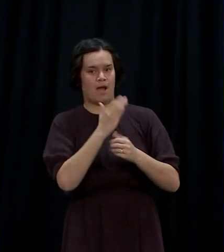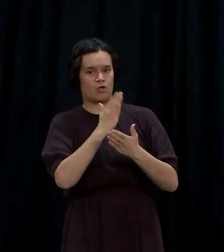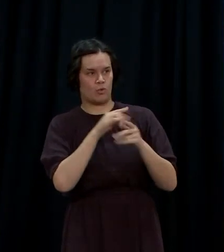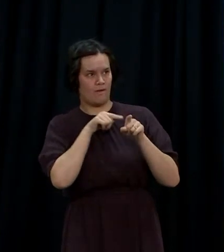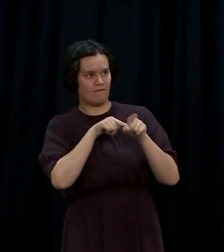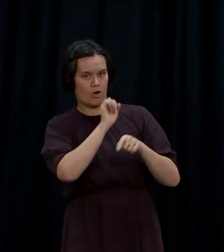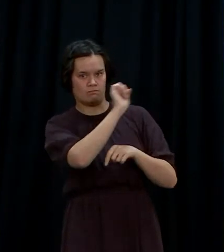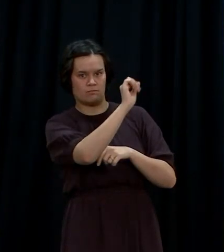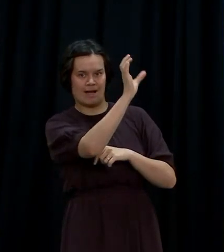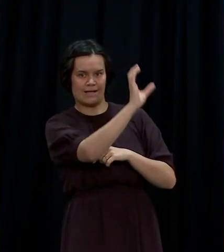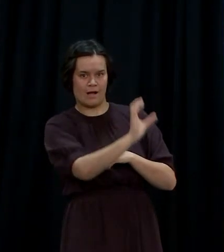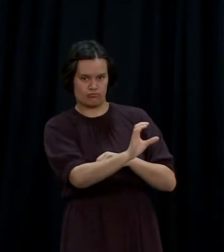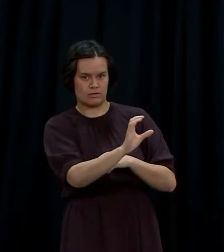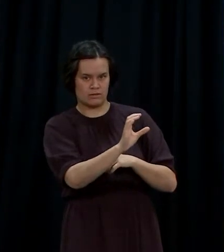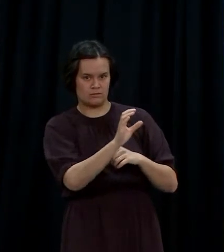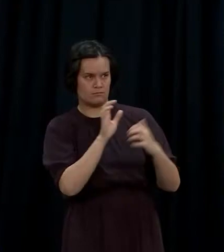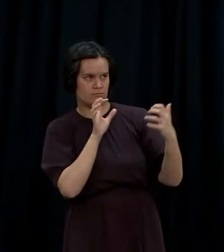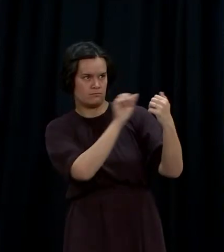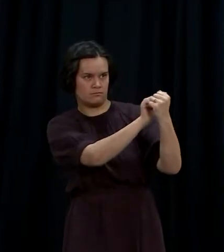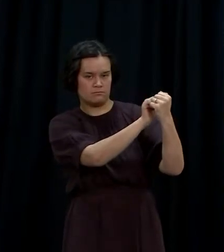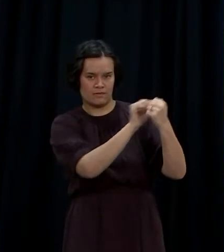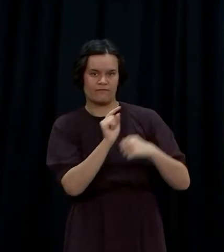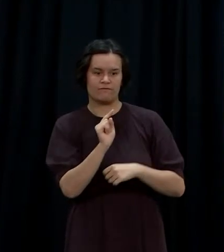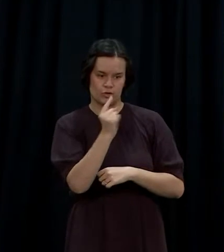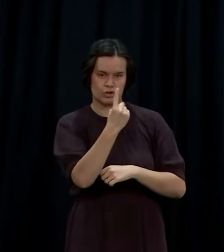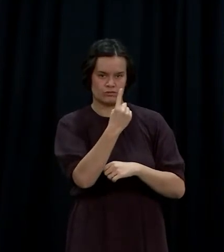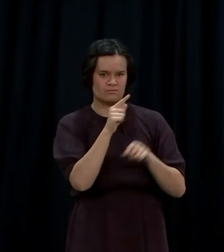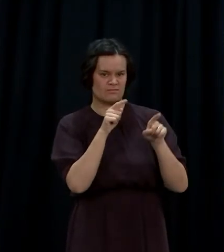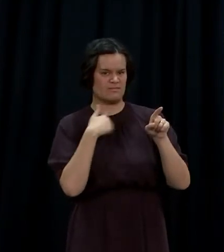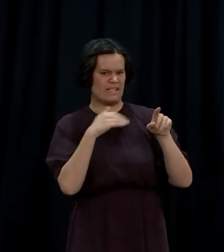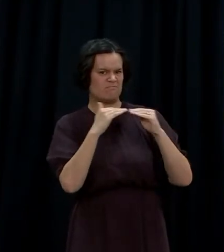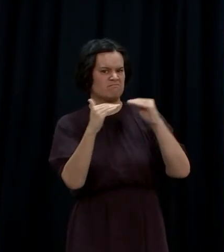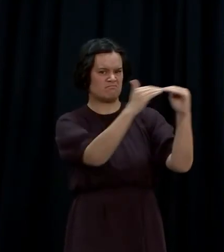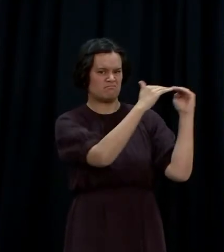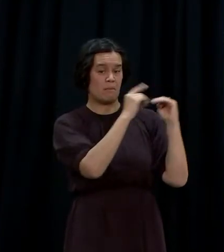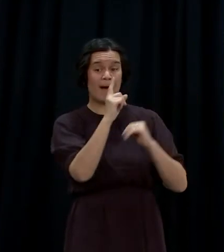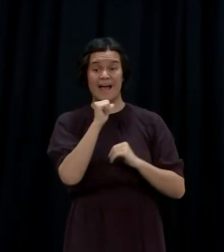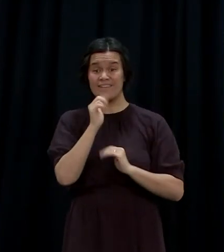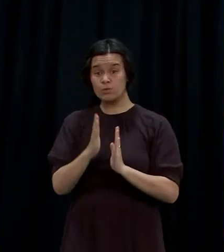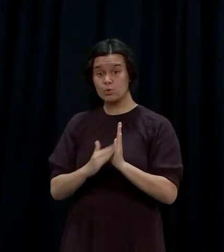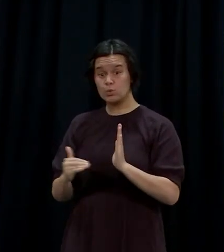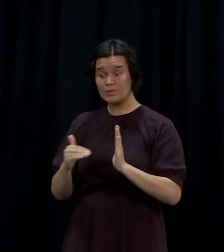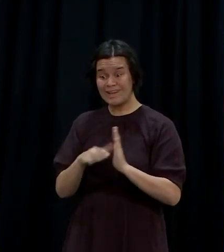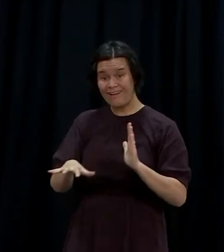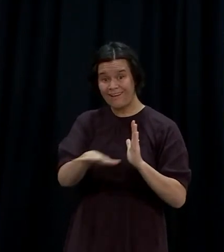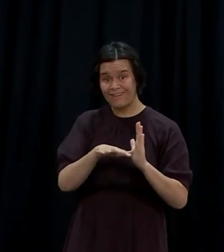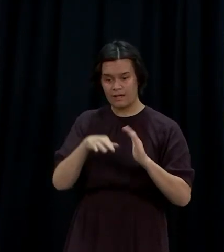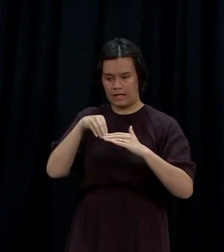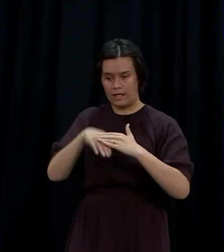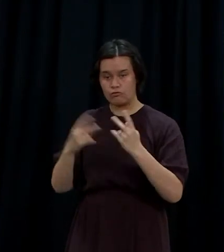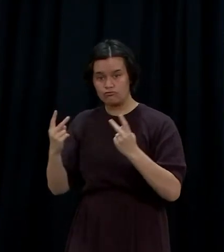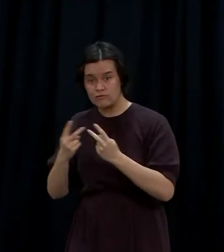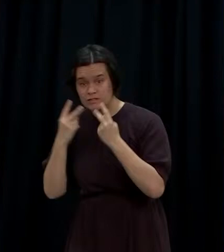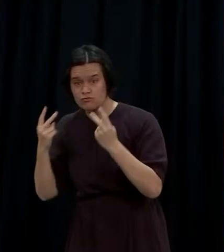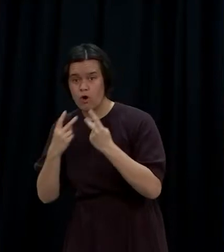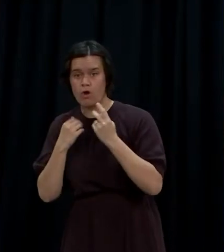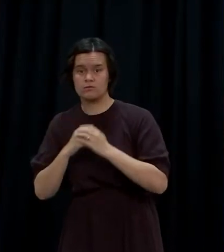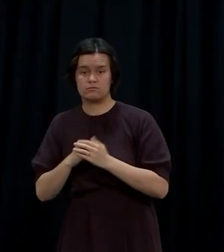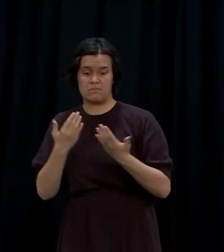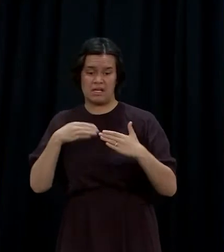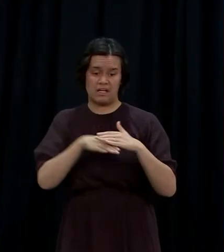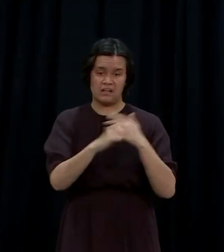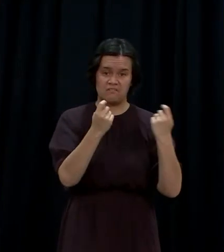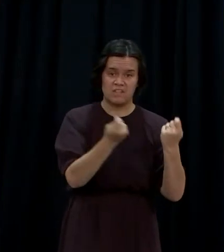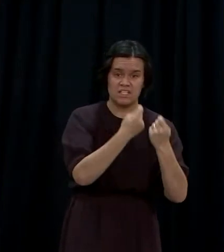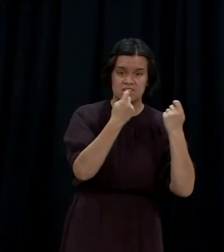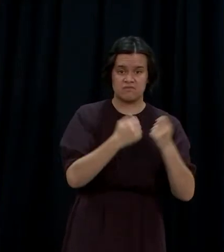what happens in terms of venues or businesses, and that conversation's underway. So I'm not going to speculate today on where